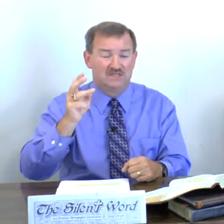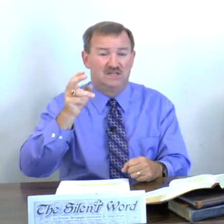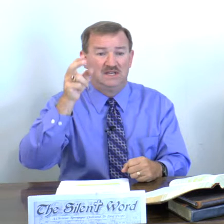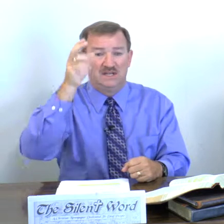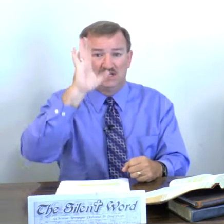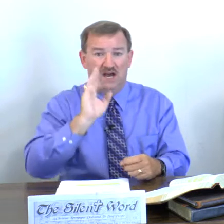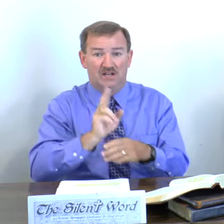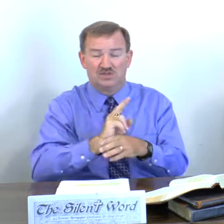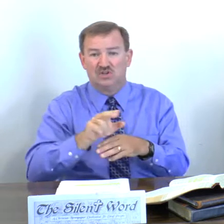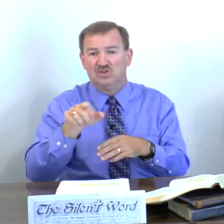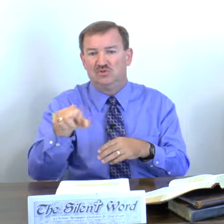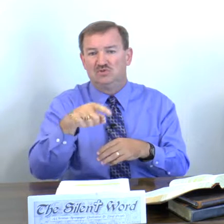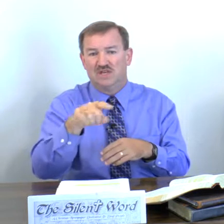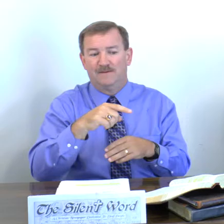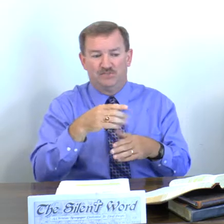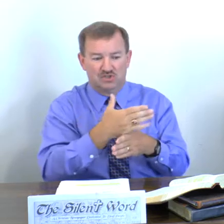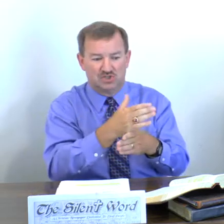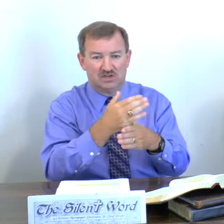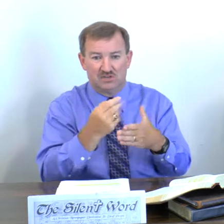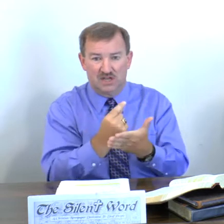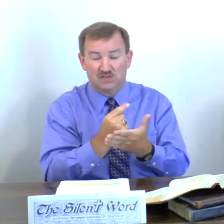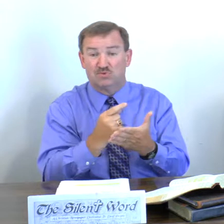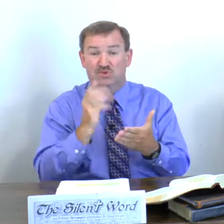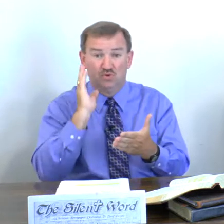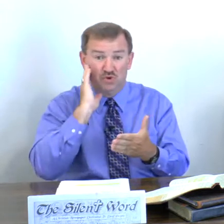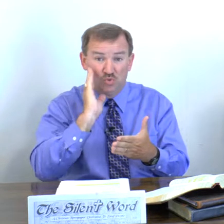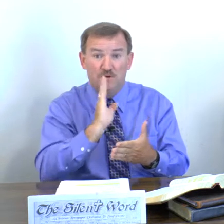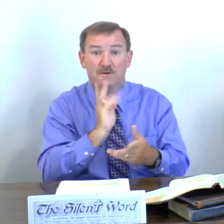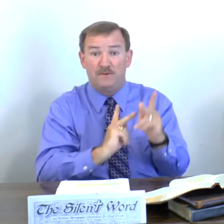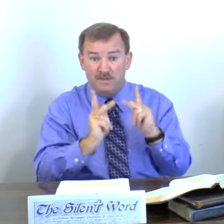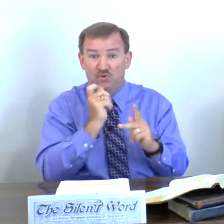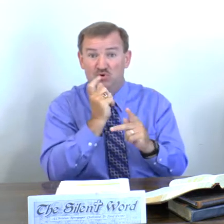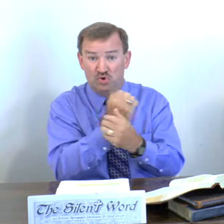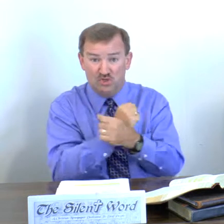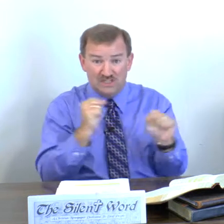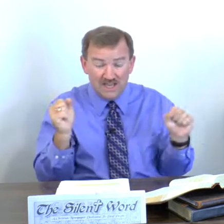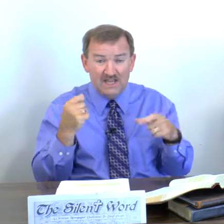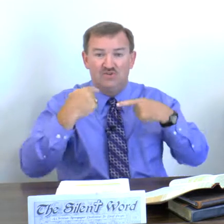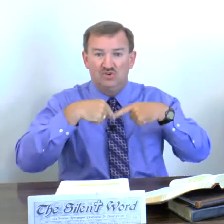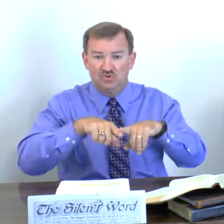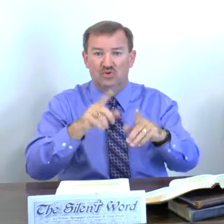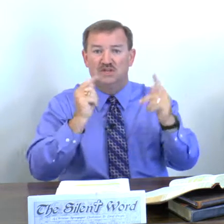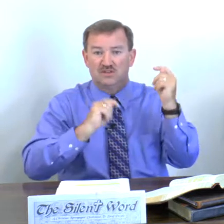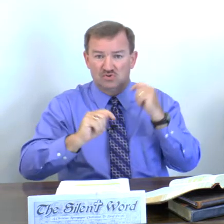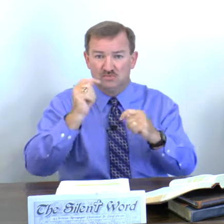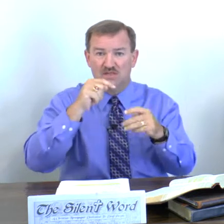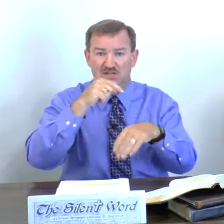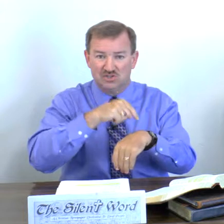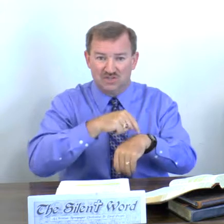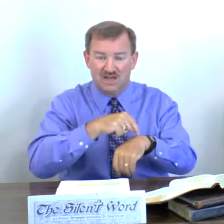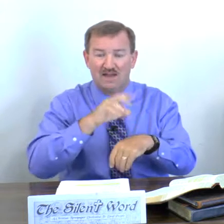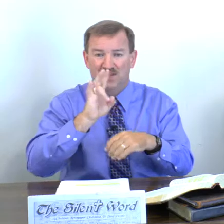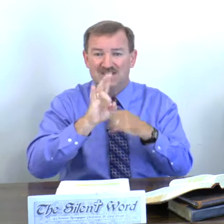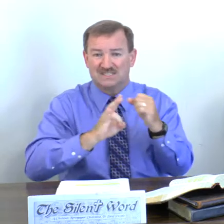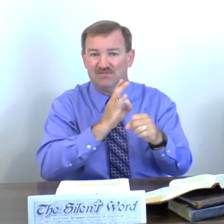and God is going to use them to share the gospel. So there will be people who are saved during the tribulation time, that